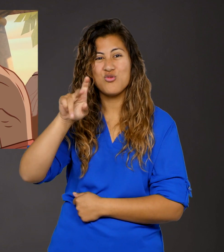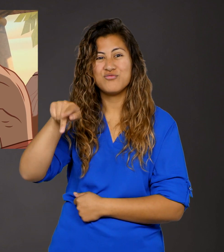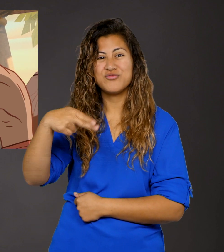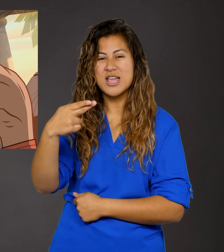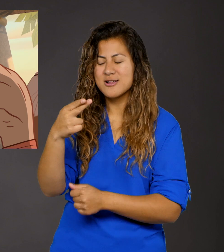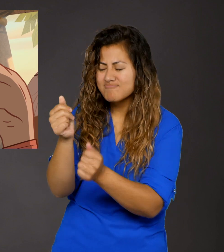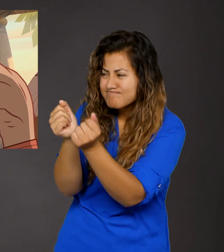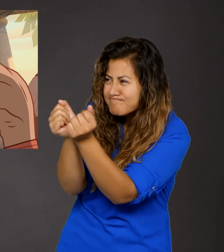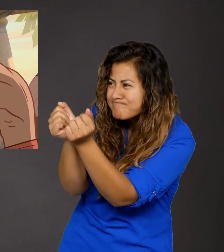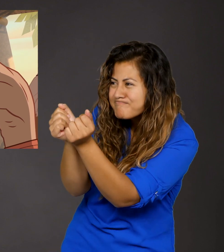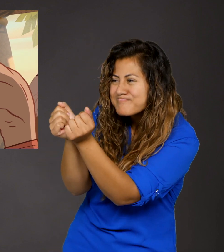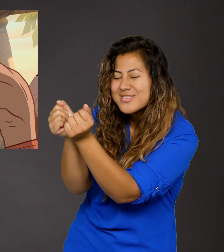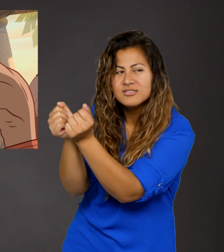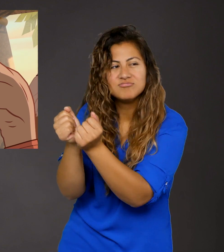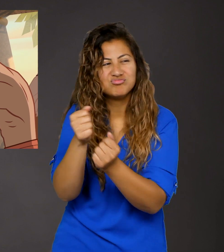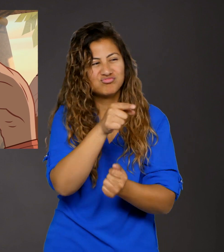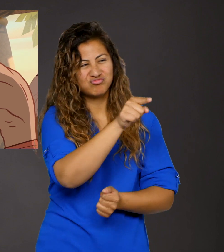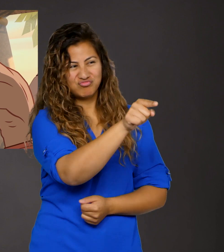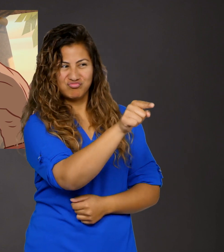Potiphar could tell that the Lord helped Joseph.